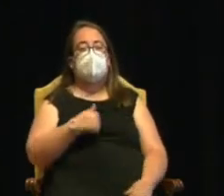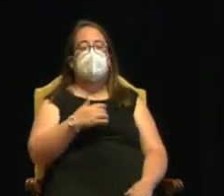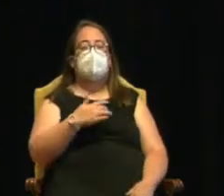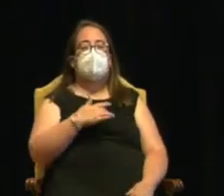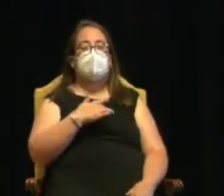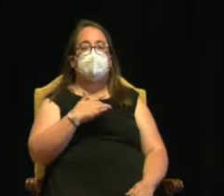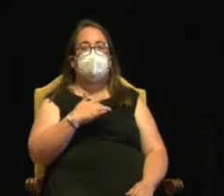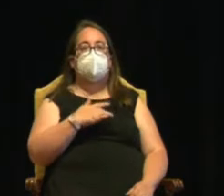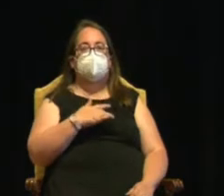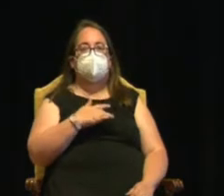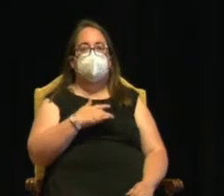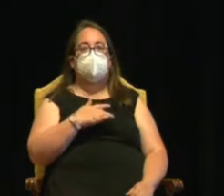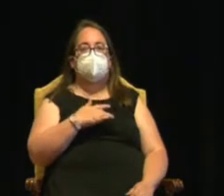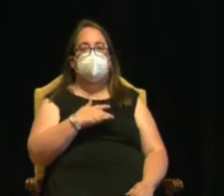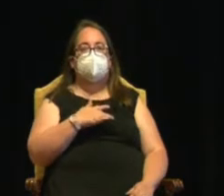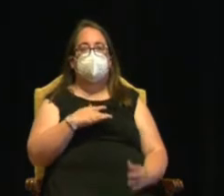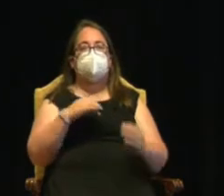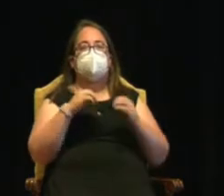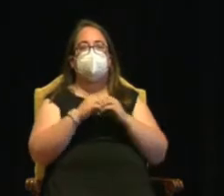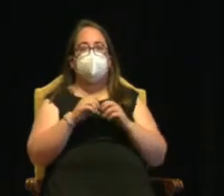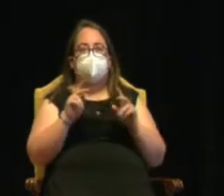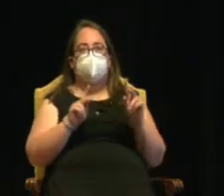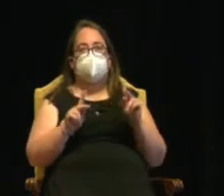that more